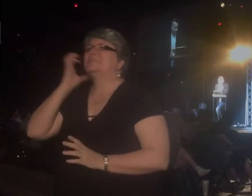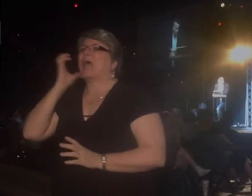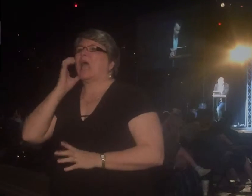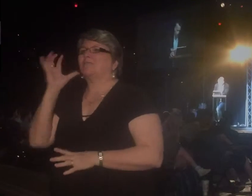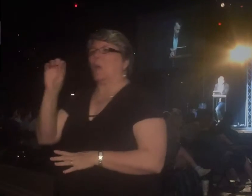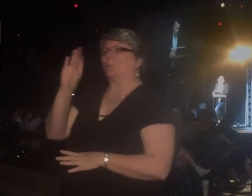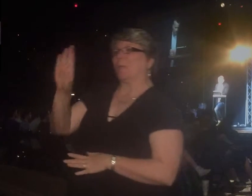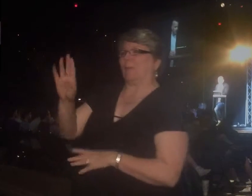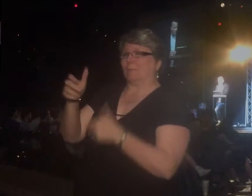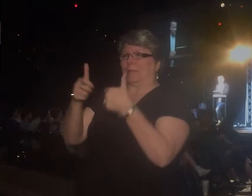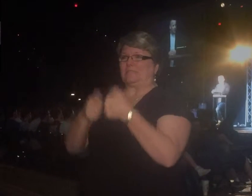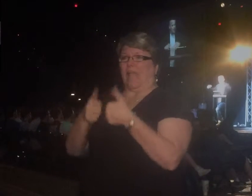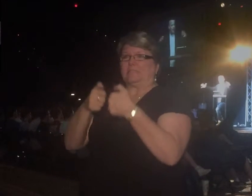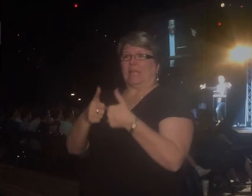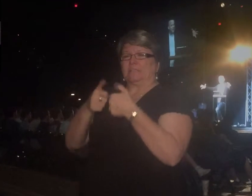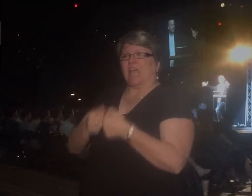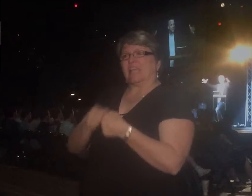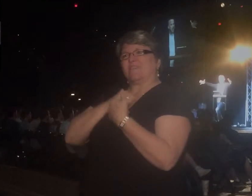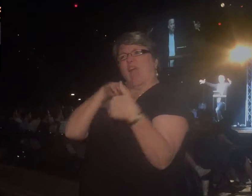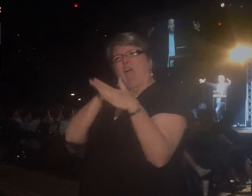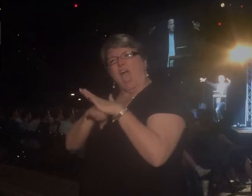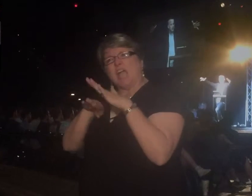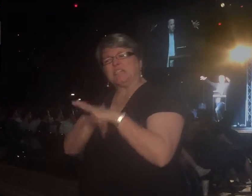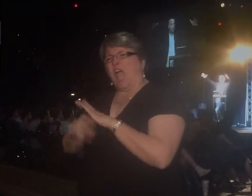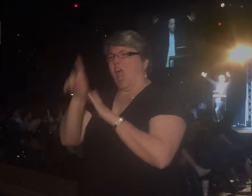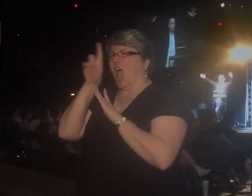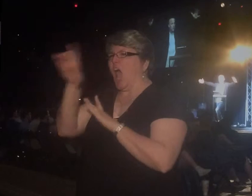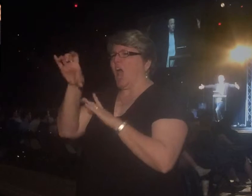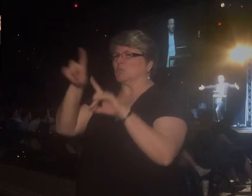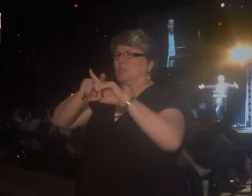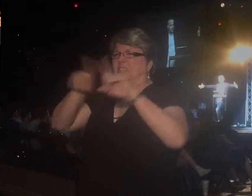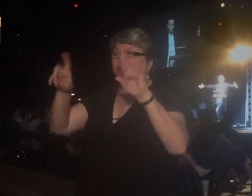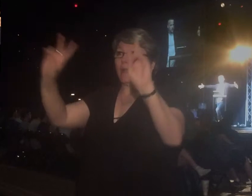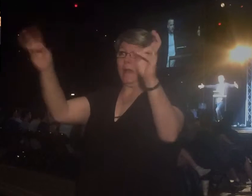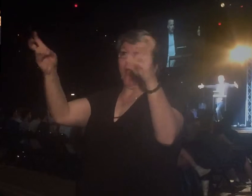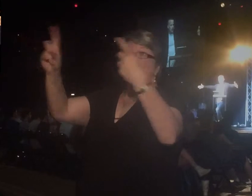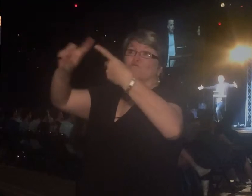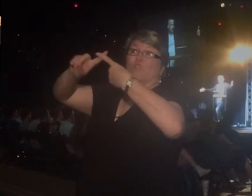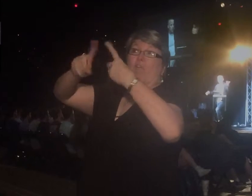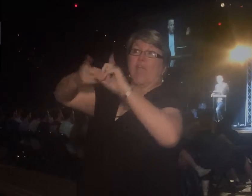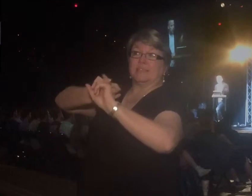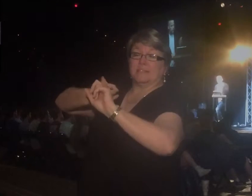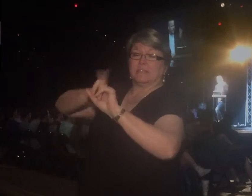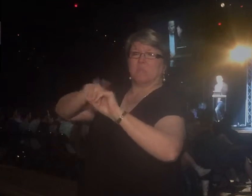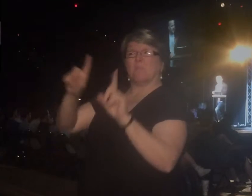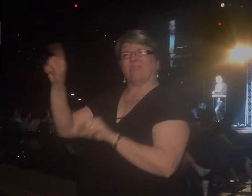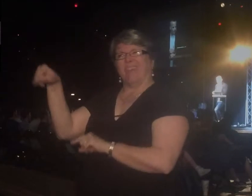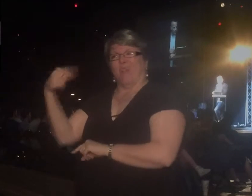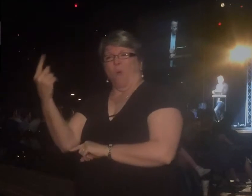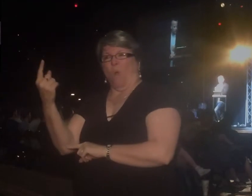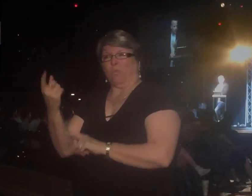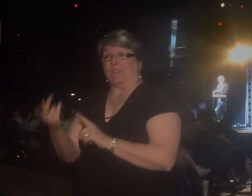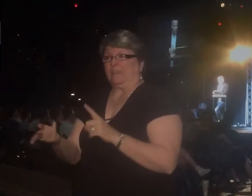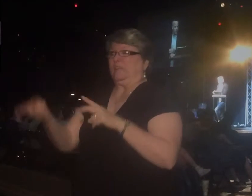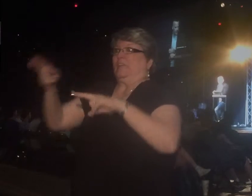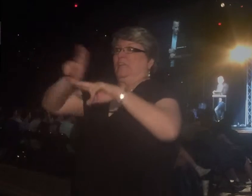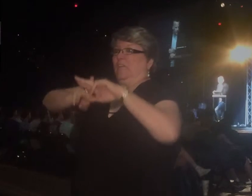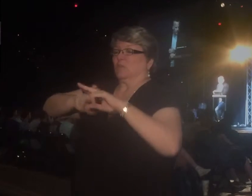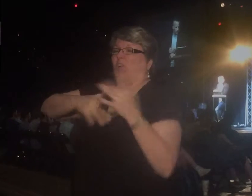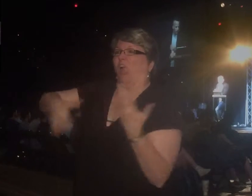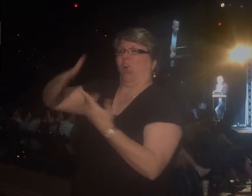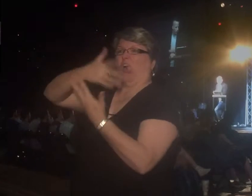Facebook, text messages, they give people access to hundreds of, quote, friends. But that only increases the